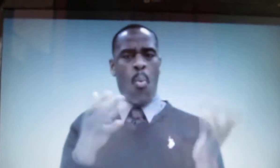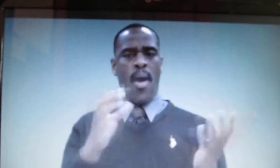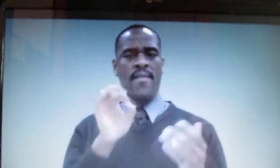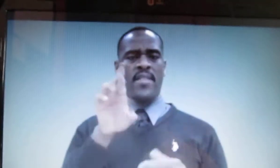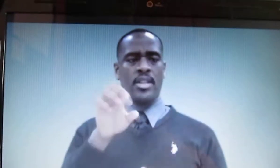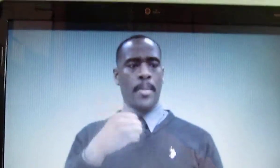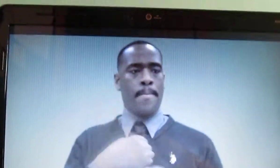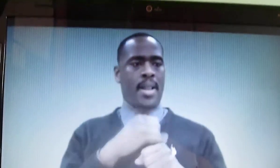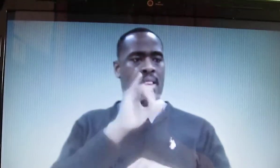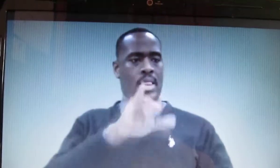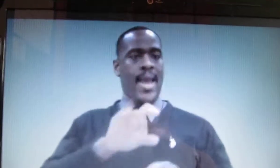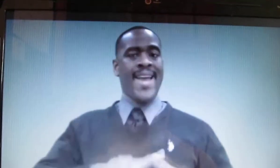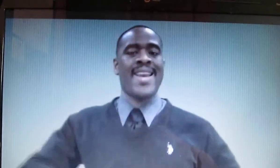How do you identify